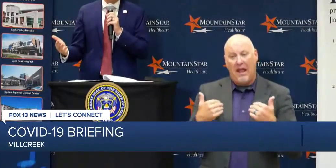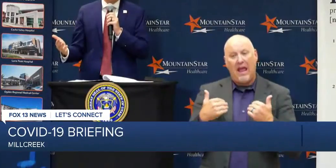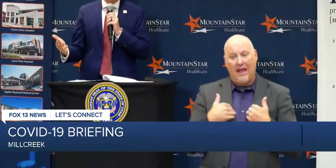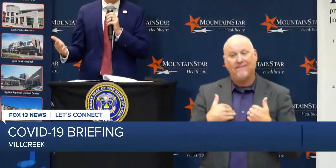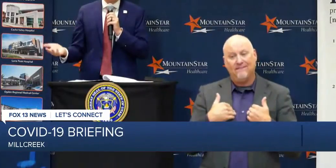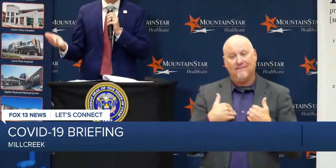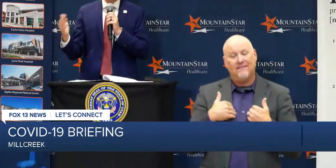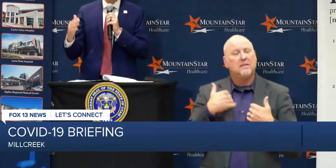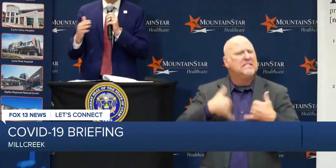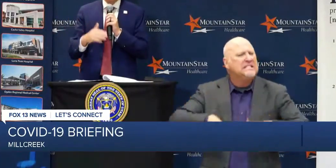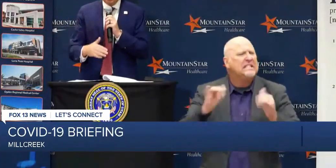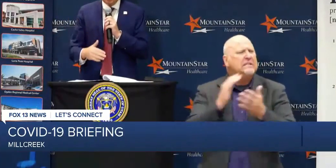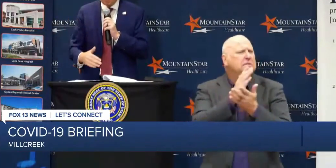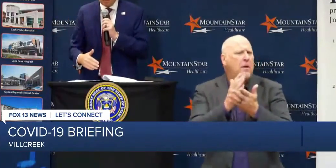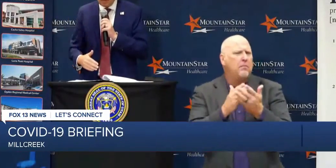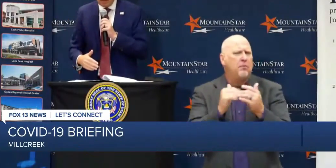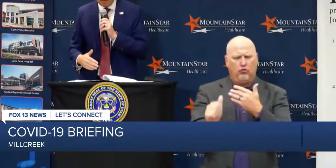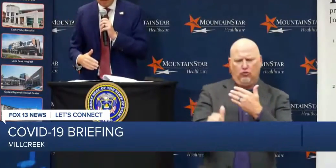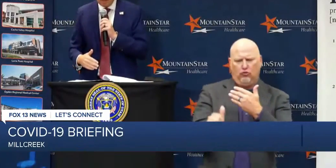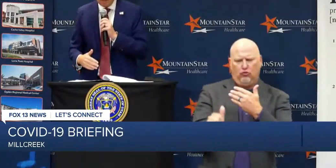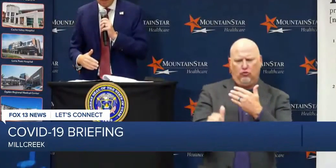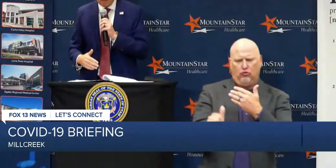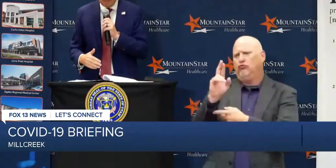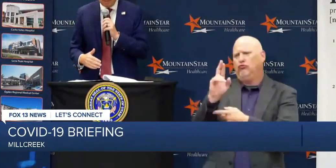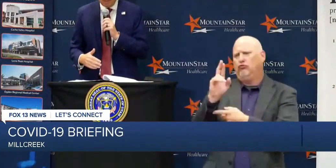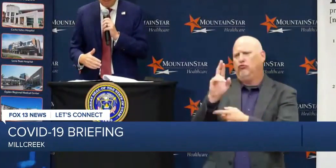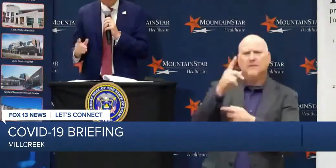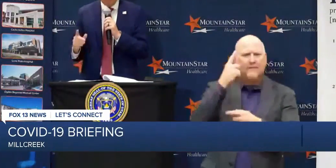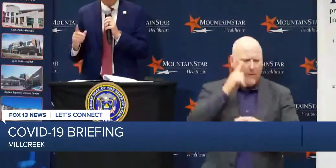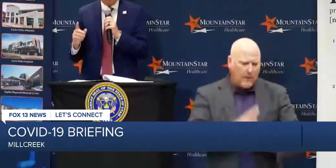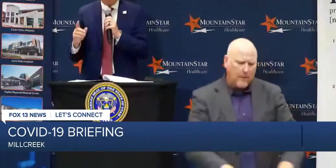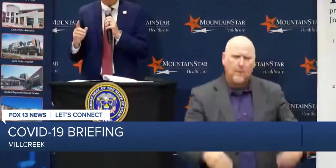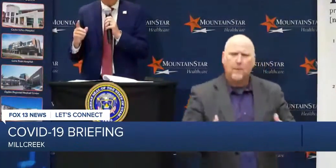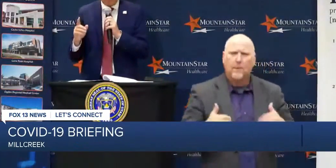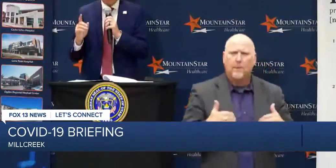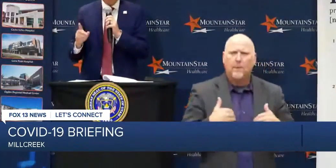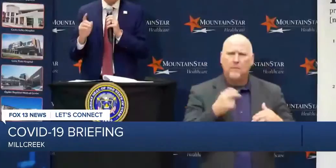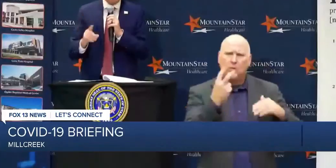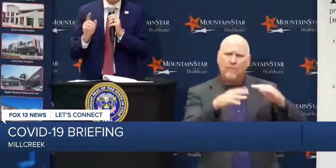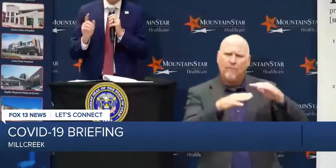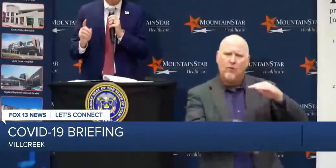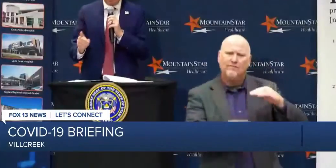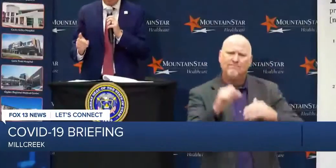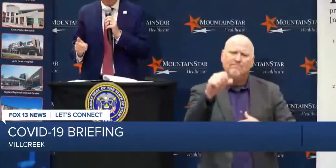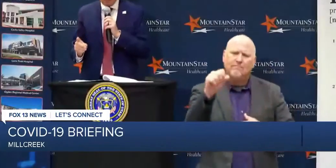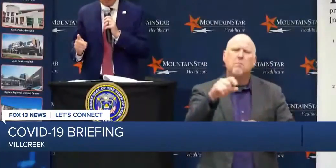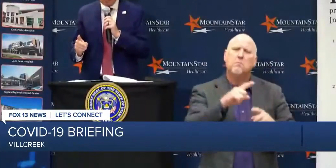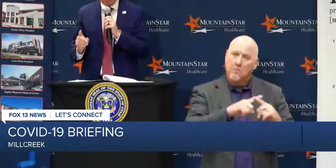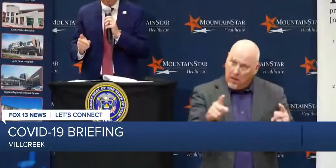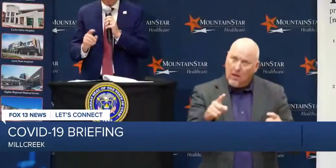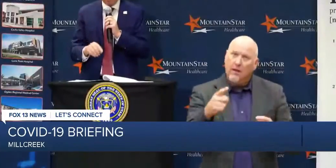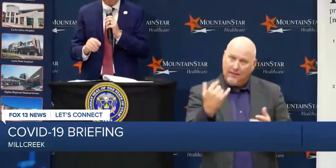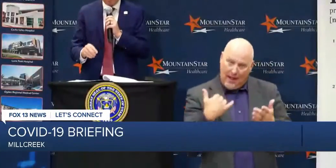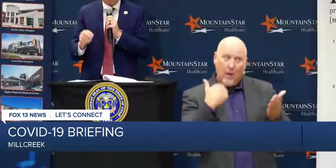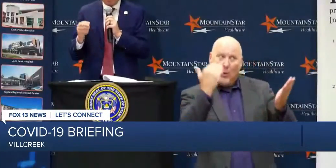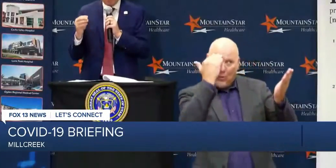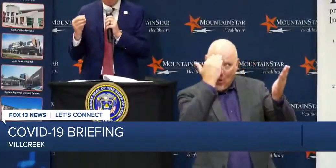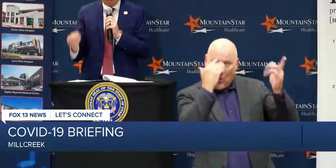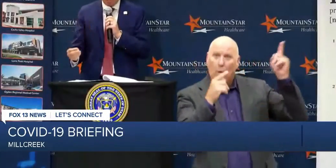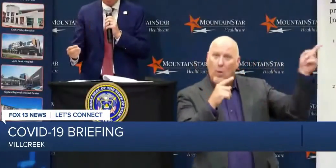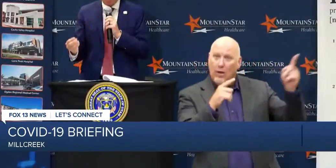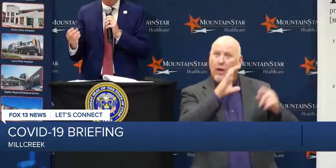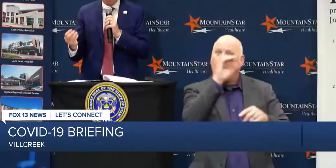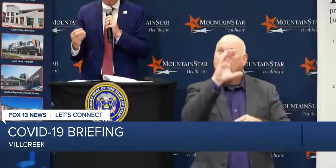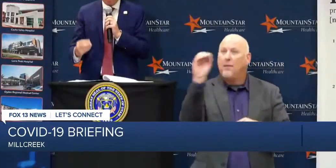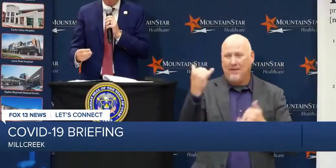approval for vaccines in kids under the age of 12. The more likely scenario, though, is that an